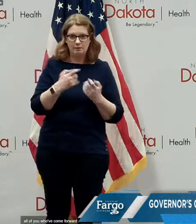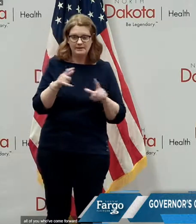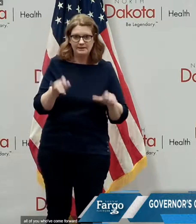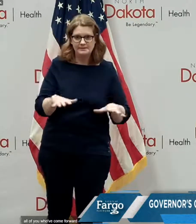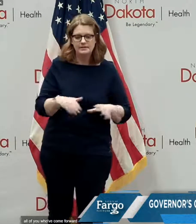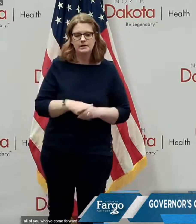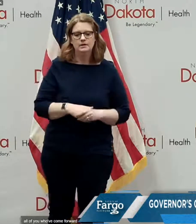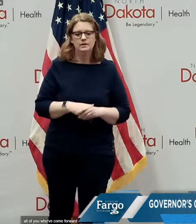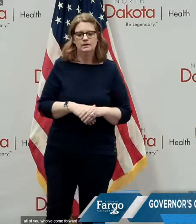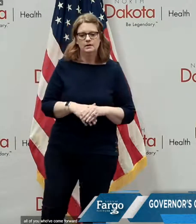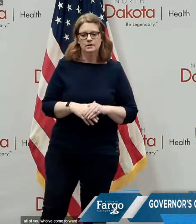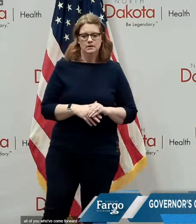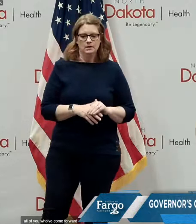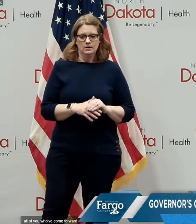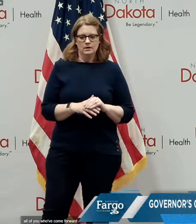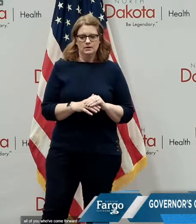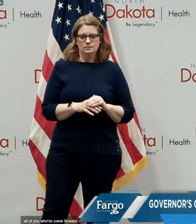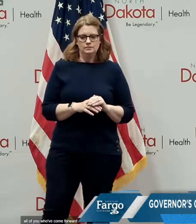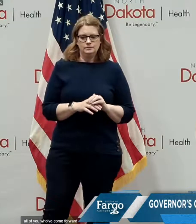This